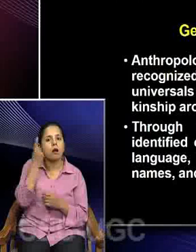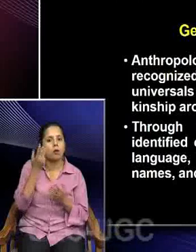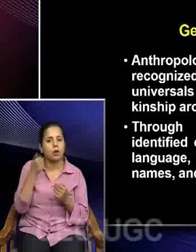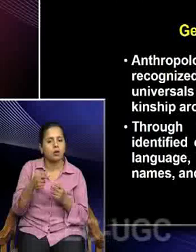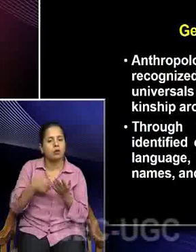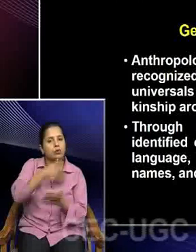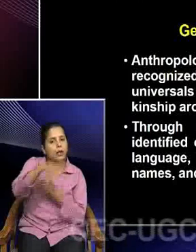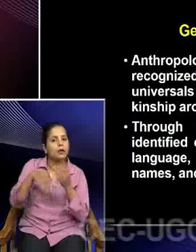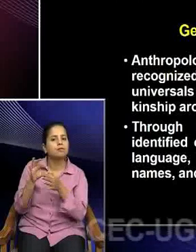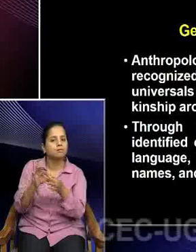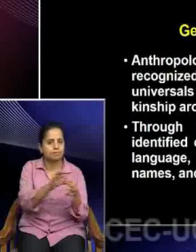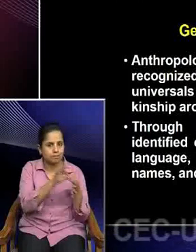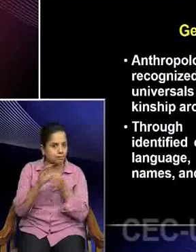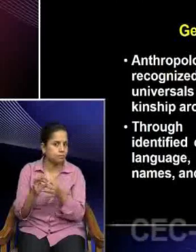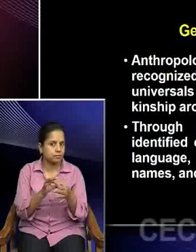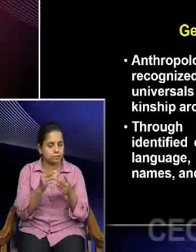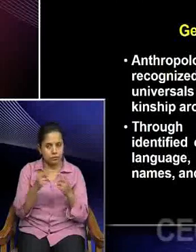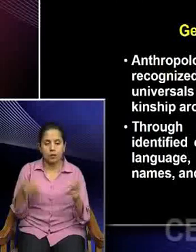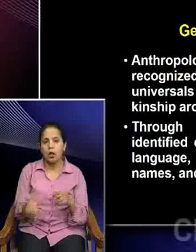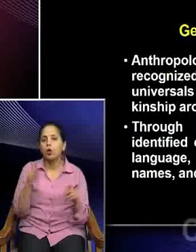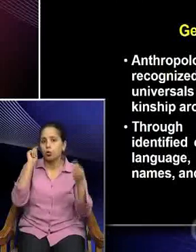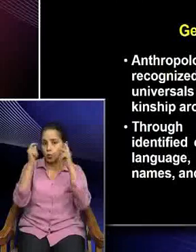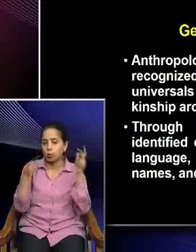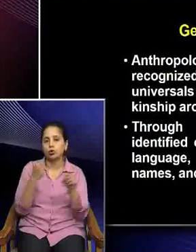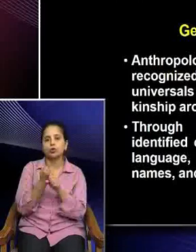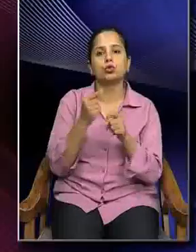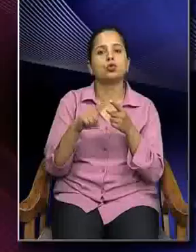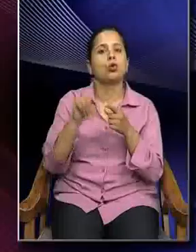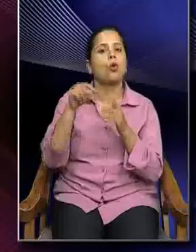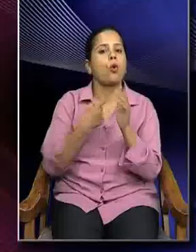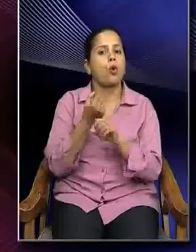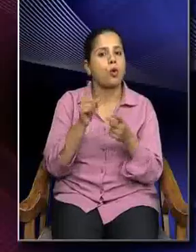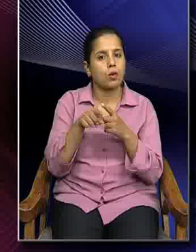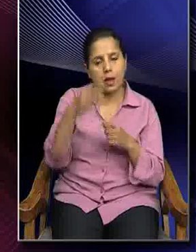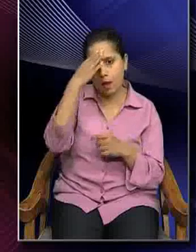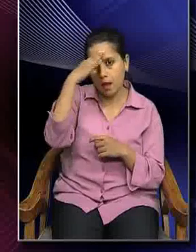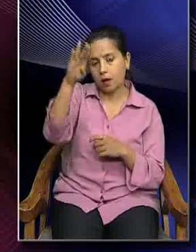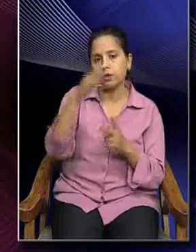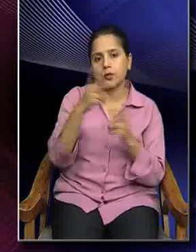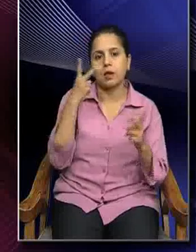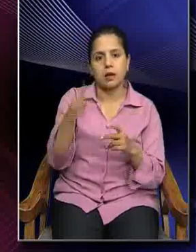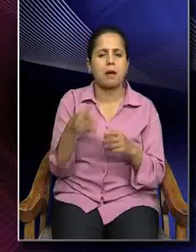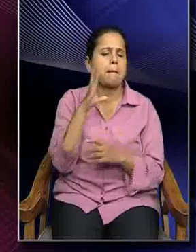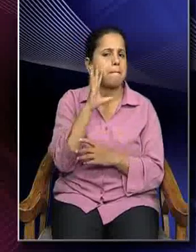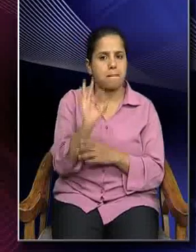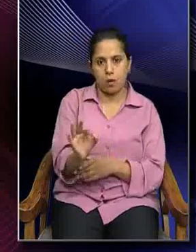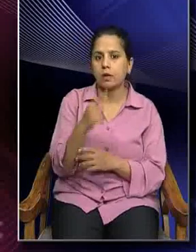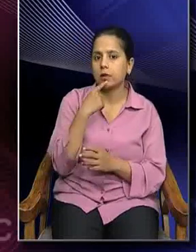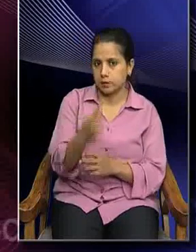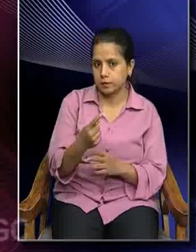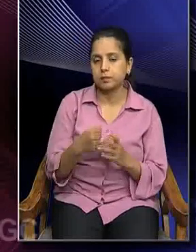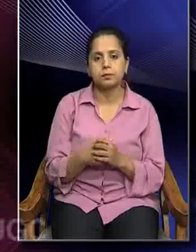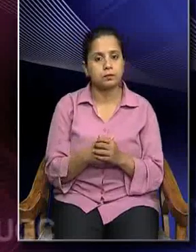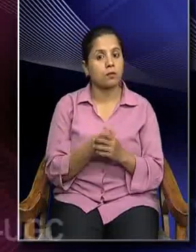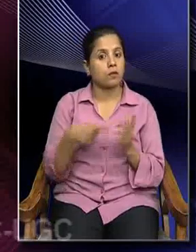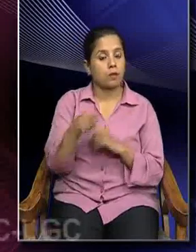kinship pattern. And the role of George Murdoch as an anthropologist is significant.